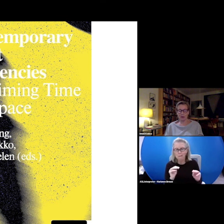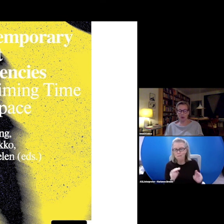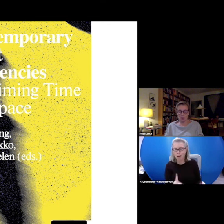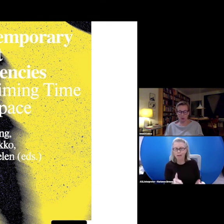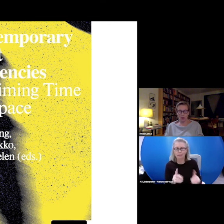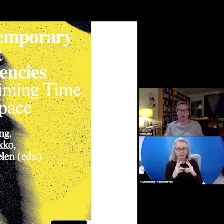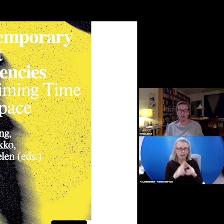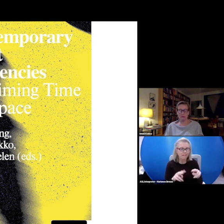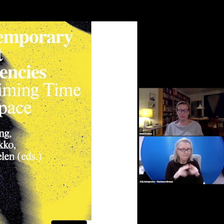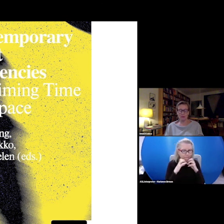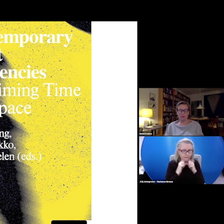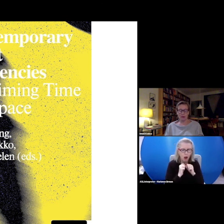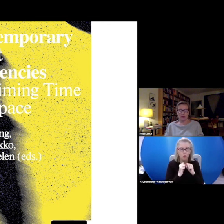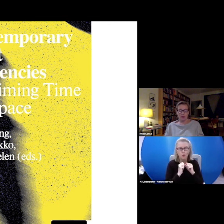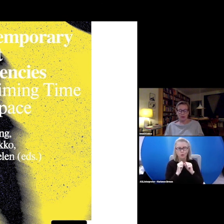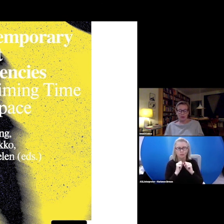and goals.